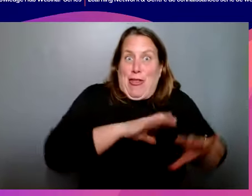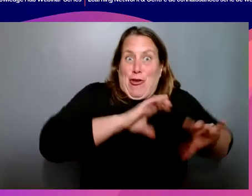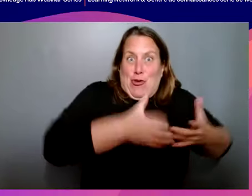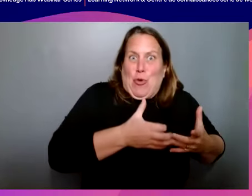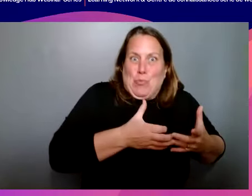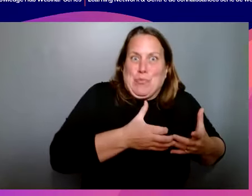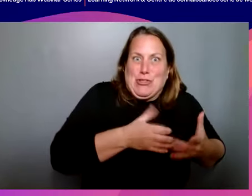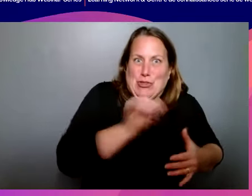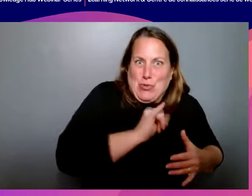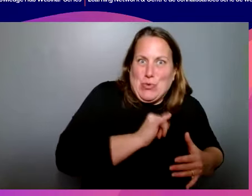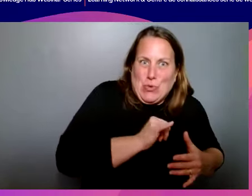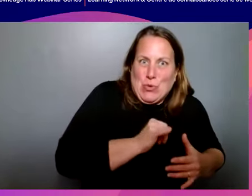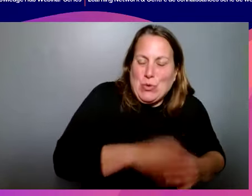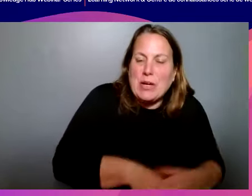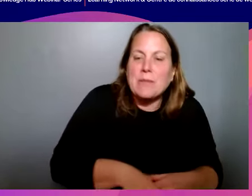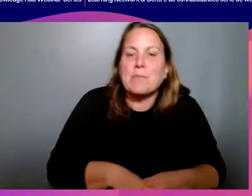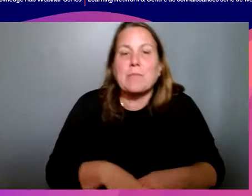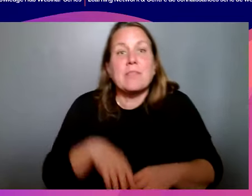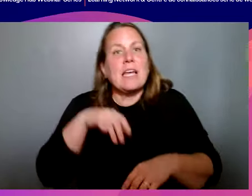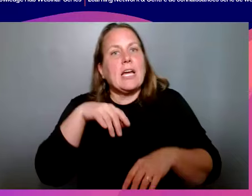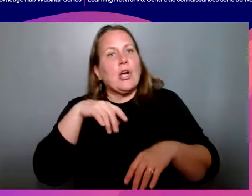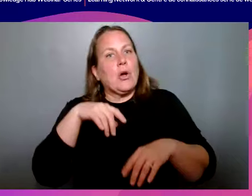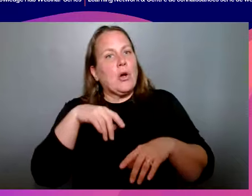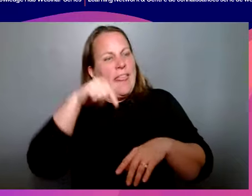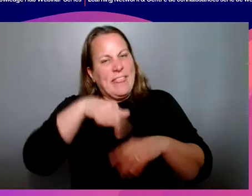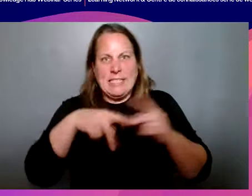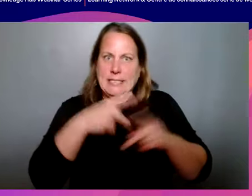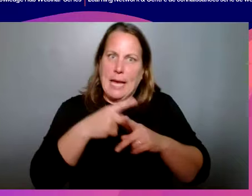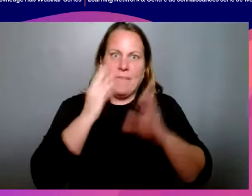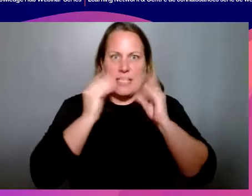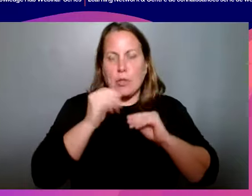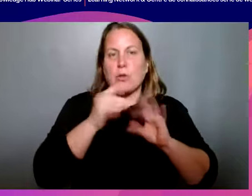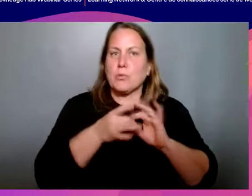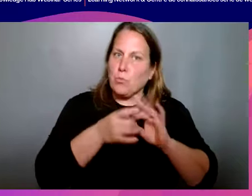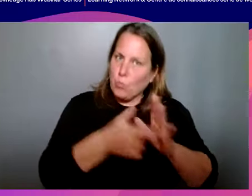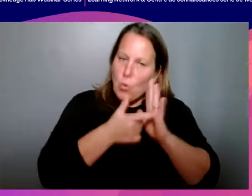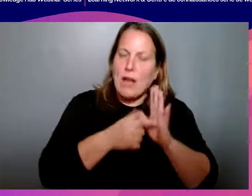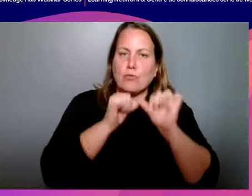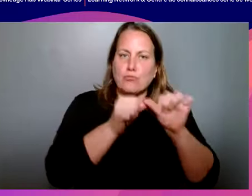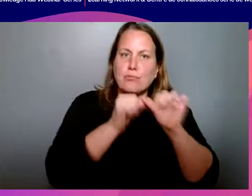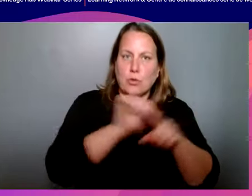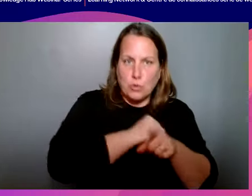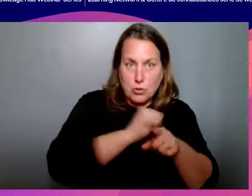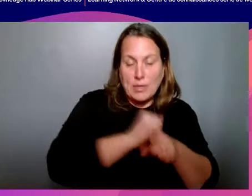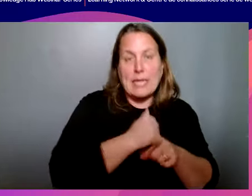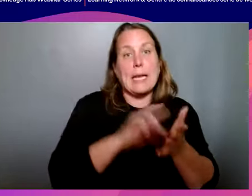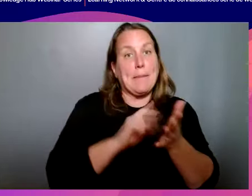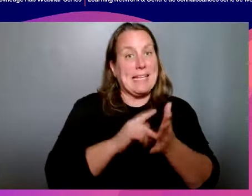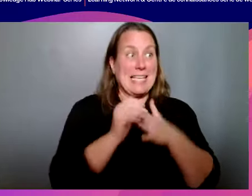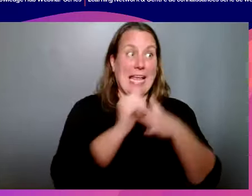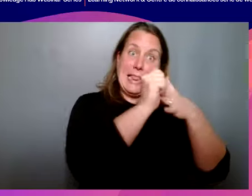includes ongoing training, including those in leadership roles to attend